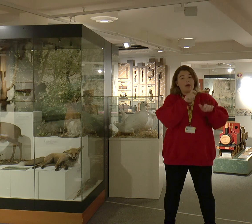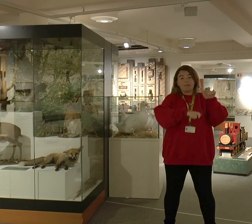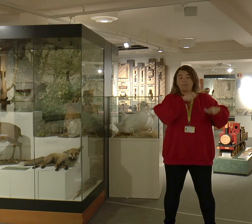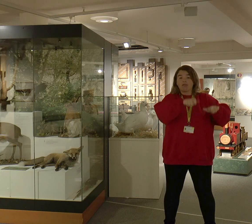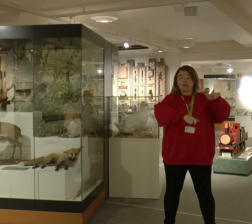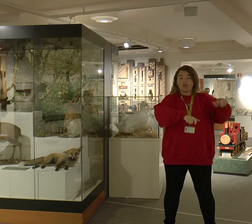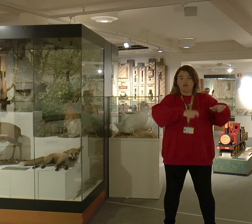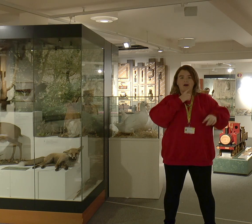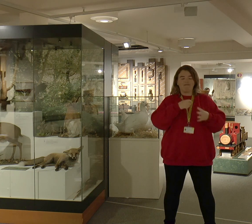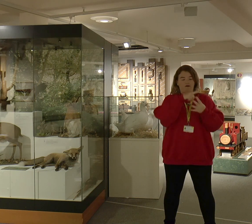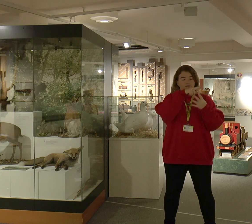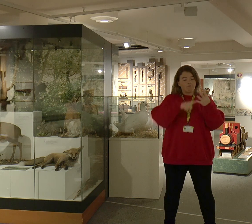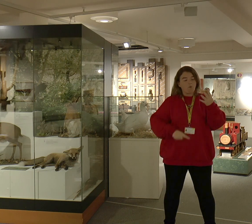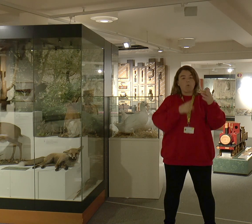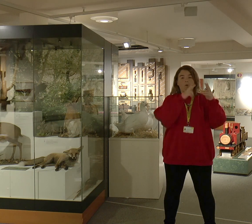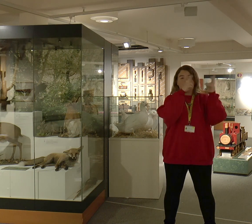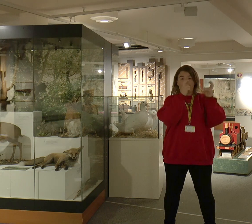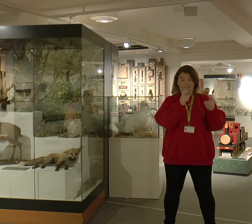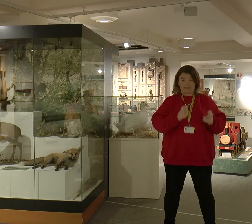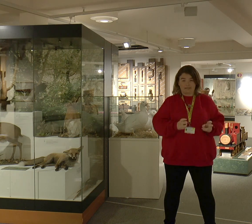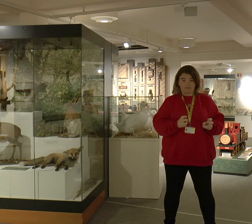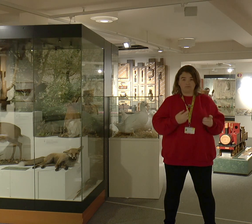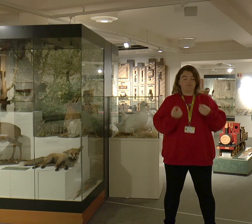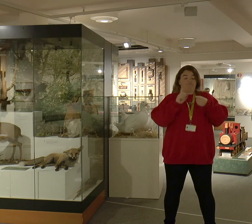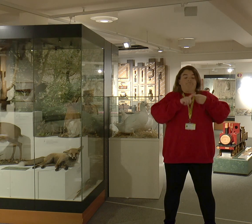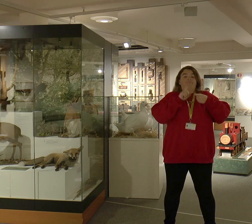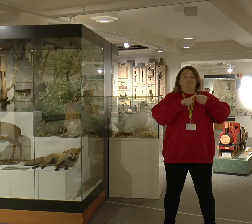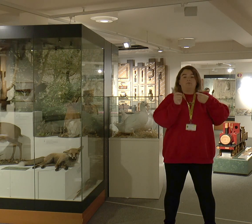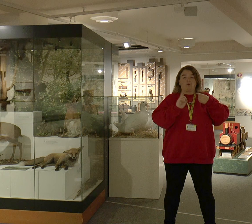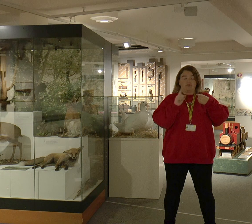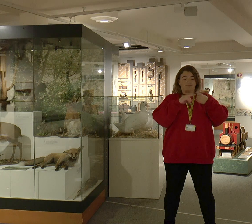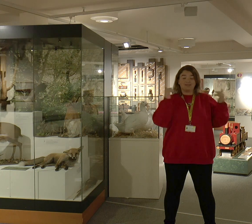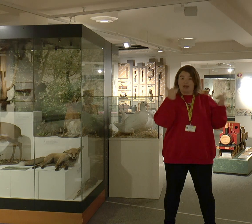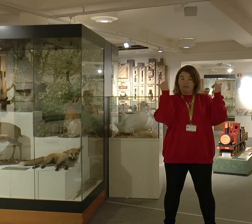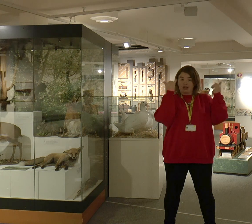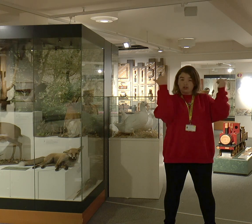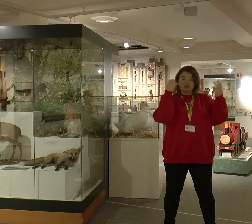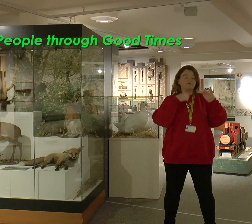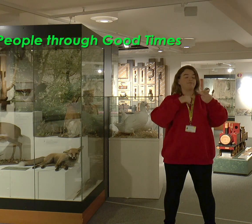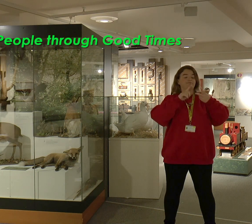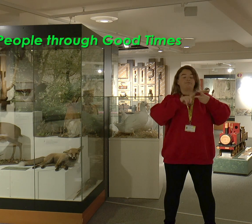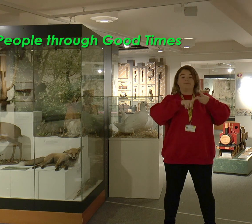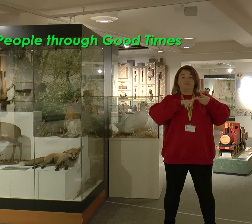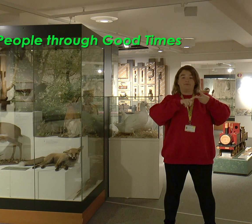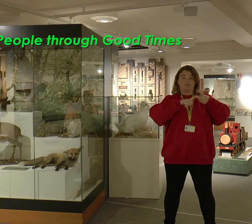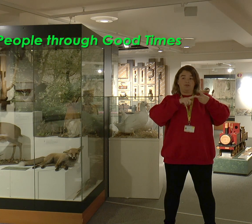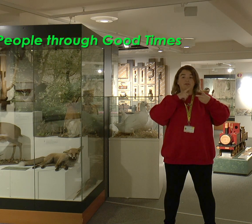on through this gallery is Buckinghamshire and the people that live there, and we put it into 4 topics. The first is Bucks people through